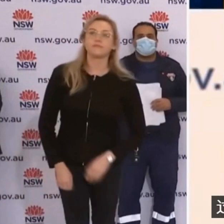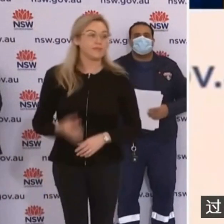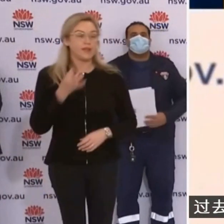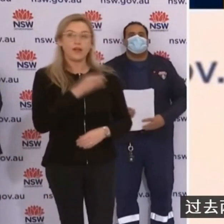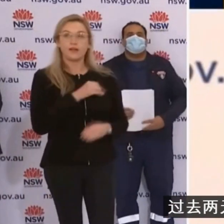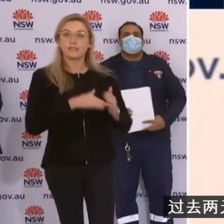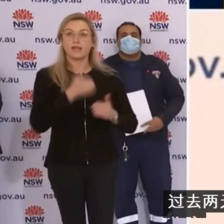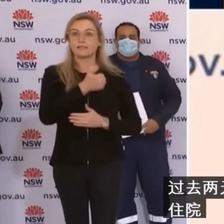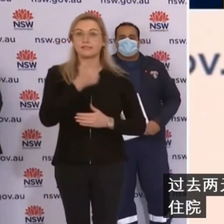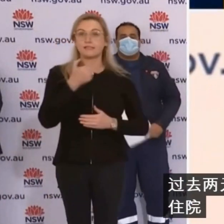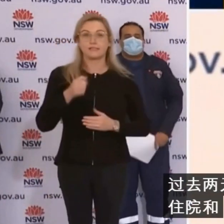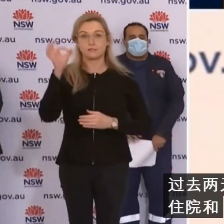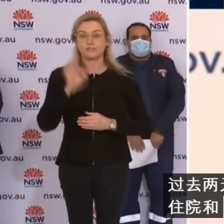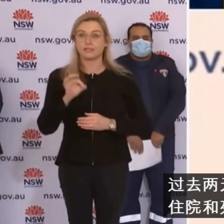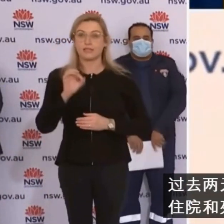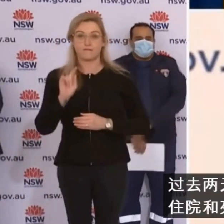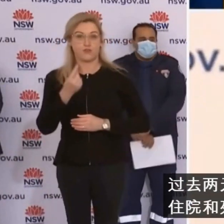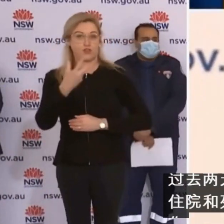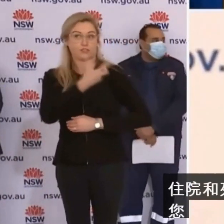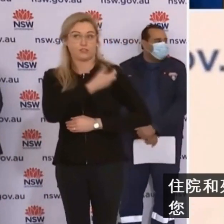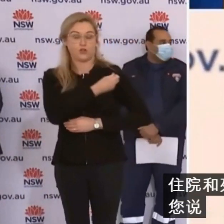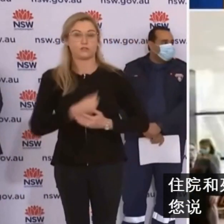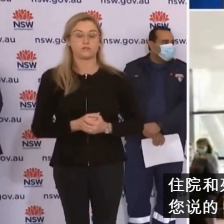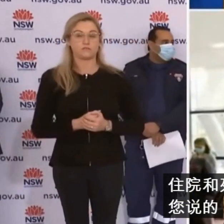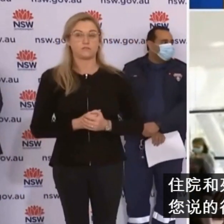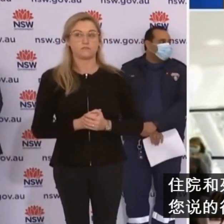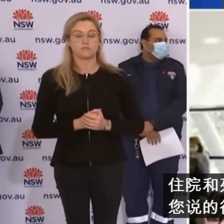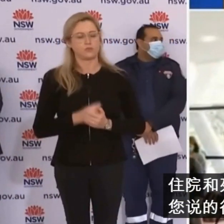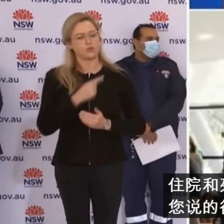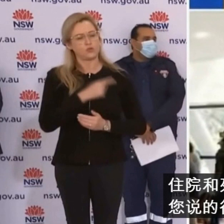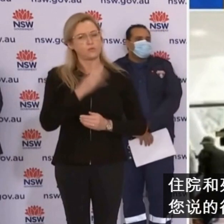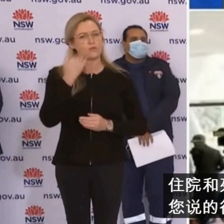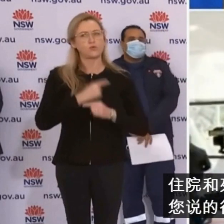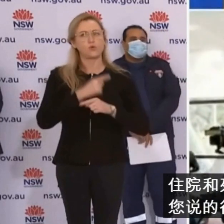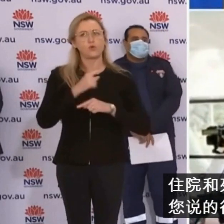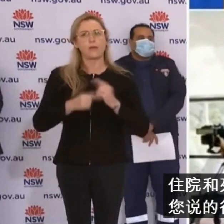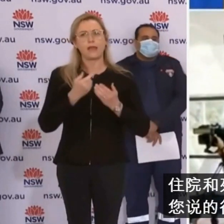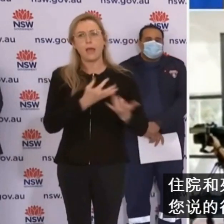10 deaths in the last 2 days, hospitalisations and deaths, which you say are what counts, are clearly going up.